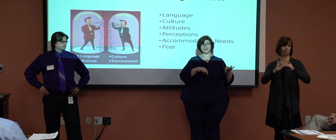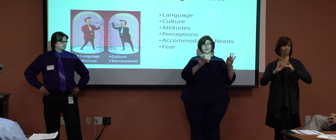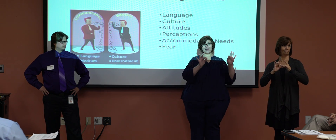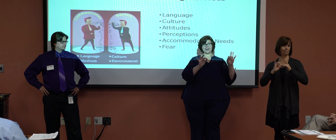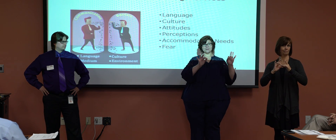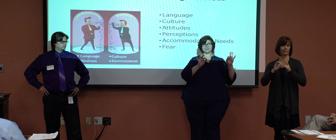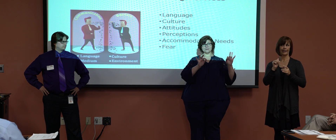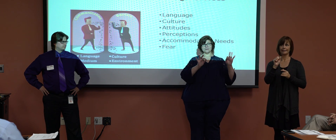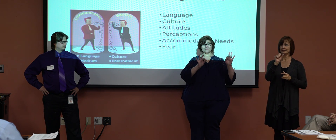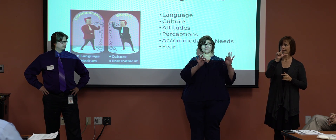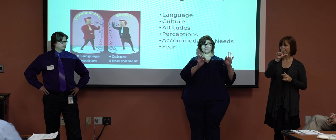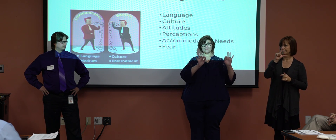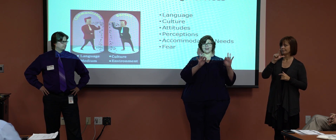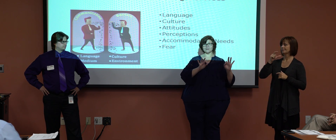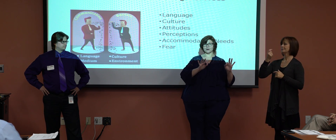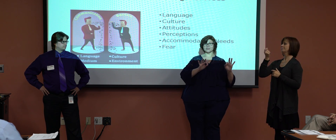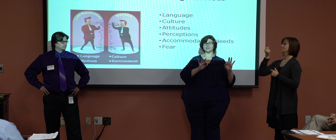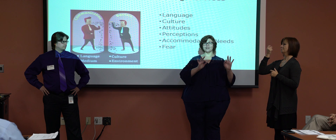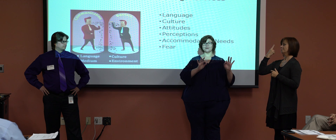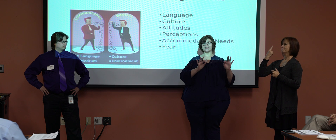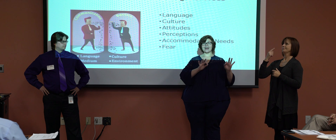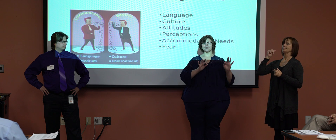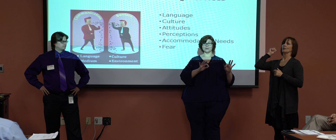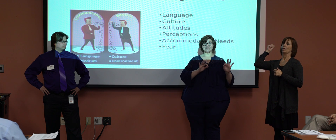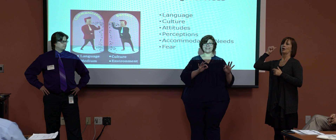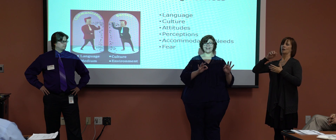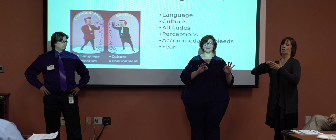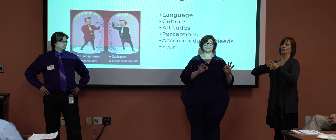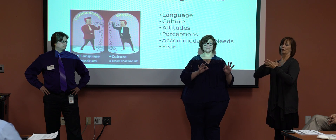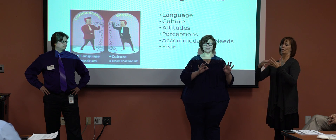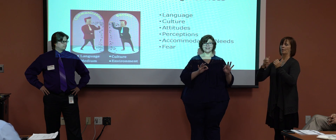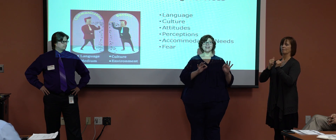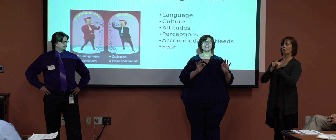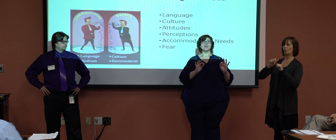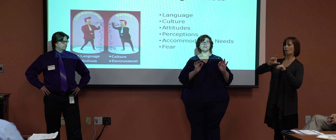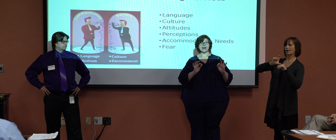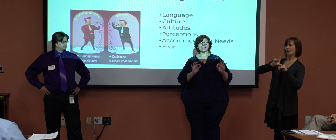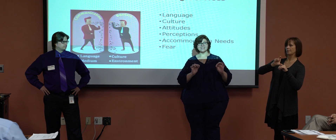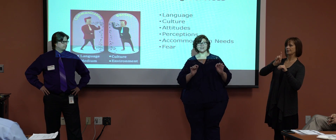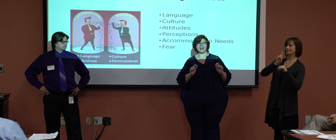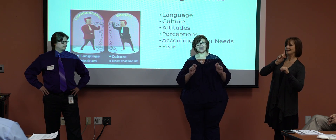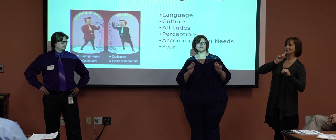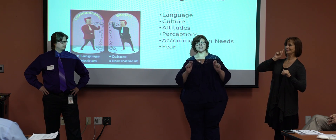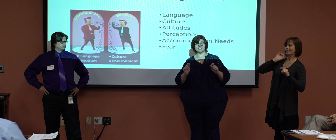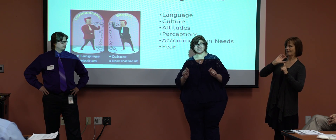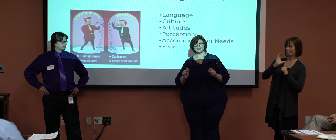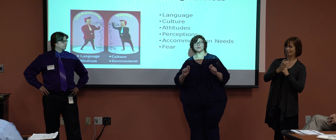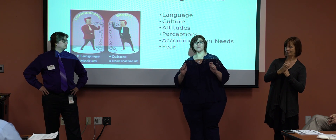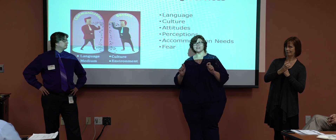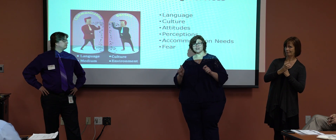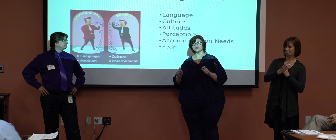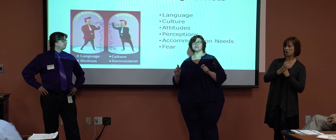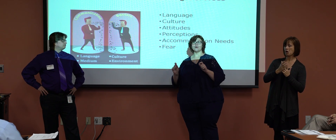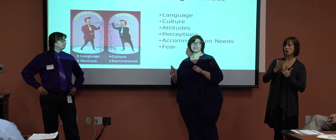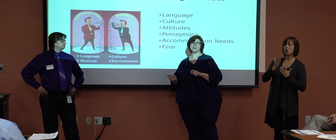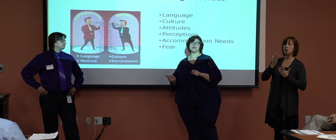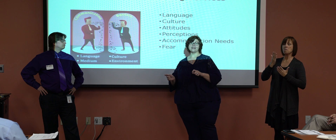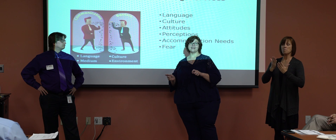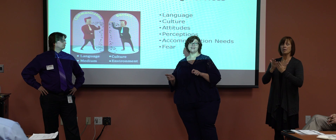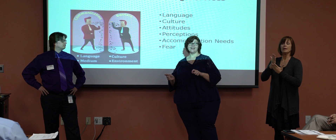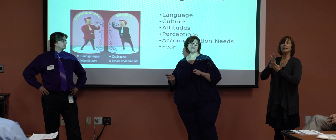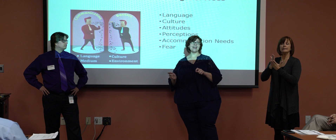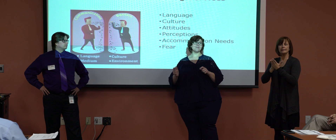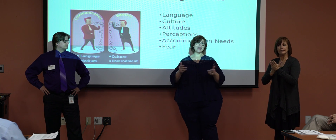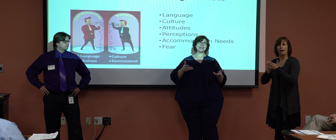an audiogram of a person who is capital D deaf may still have residual usable